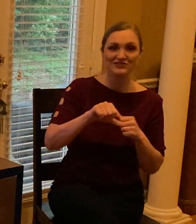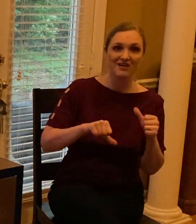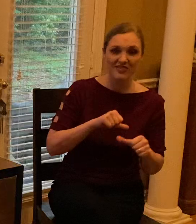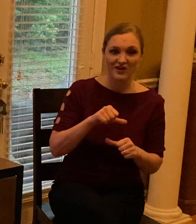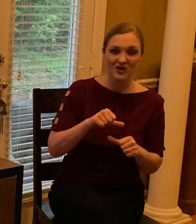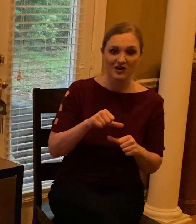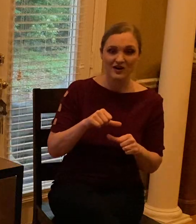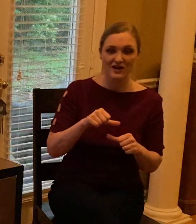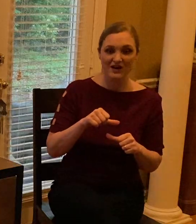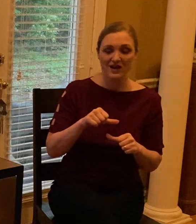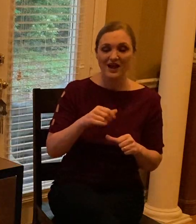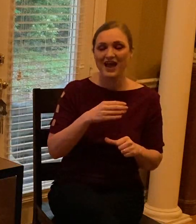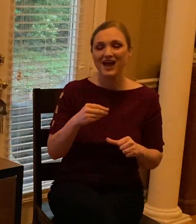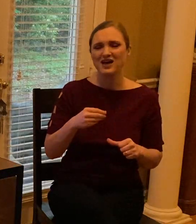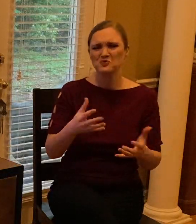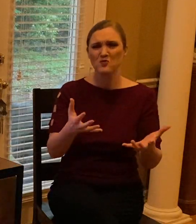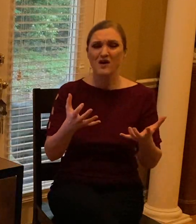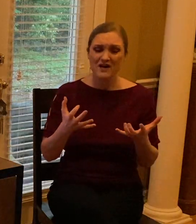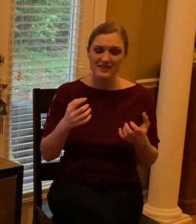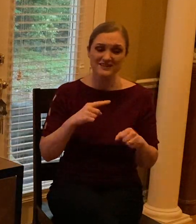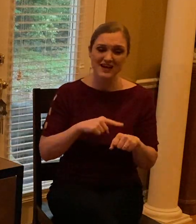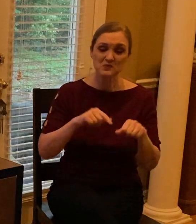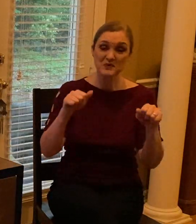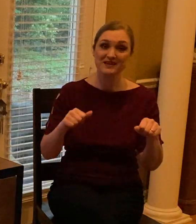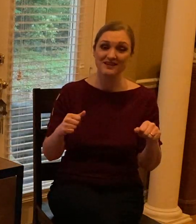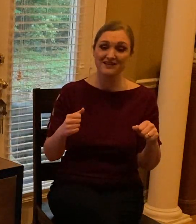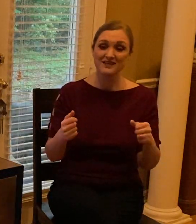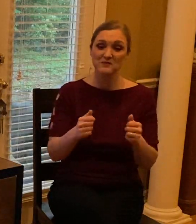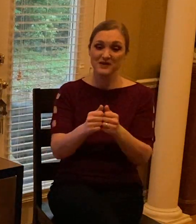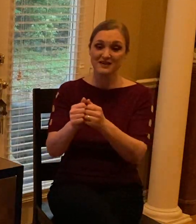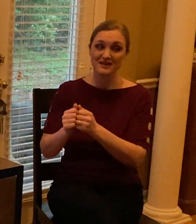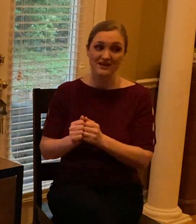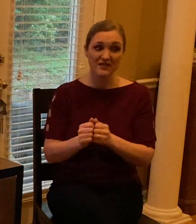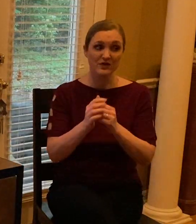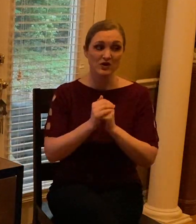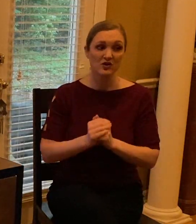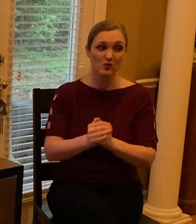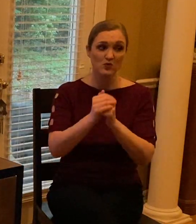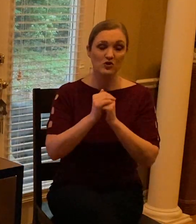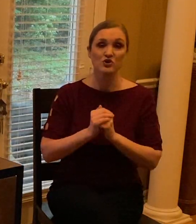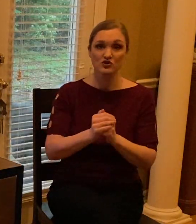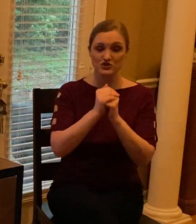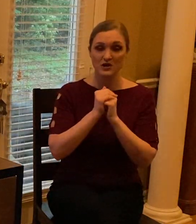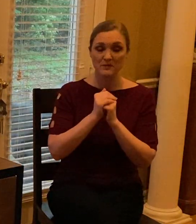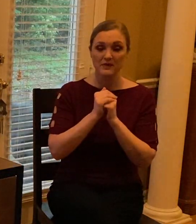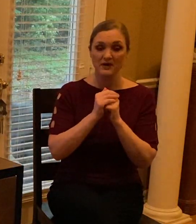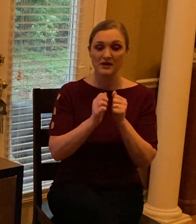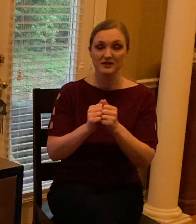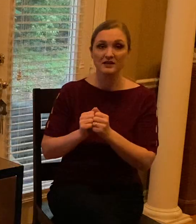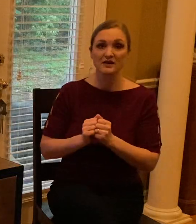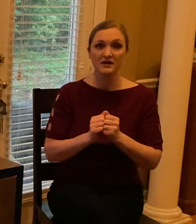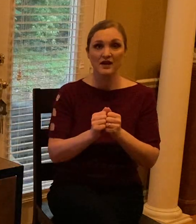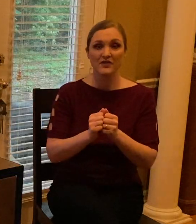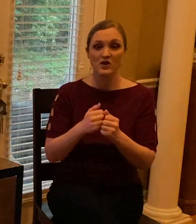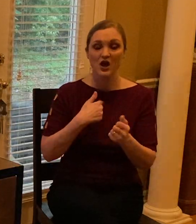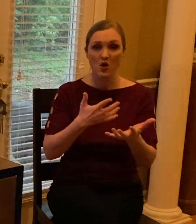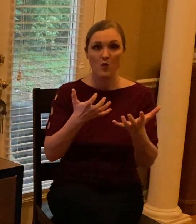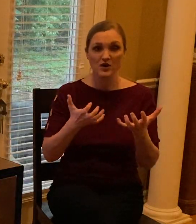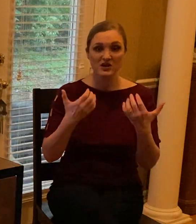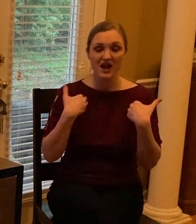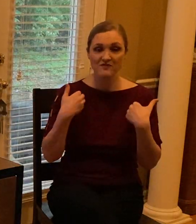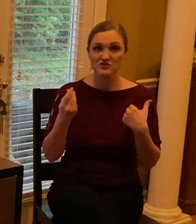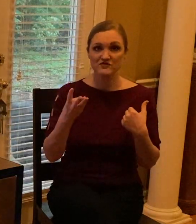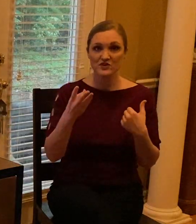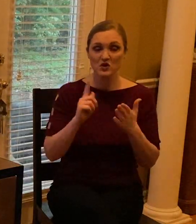and long for this time, the time when we can come back together to worship and fellowship together. I want to take just a